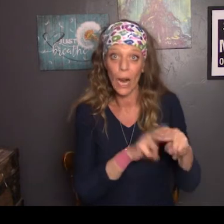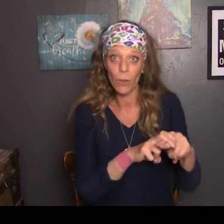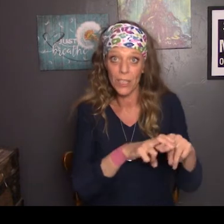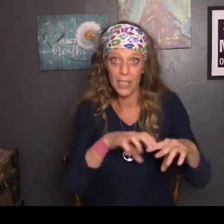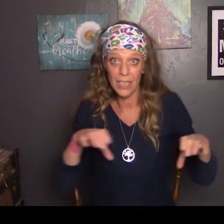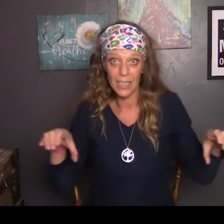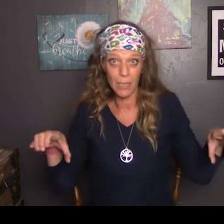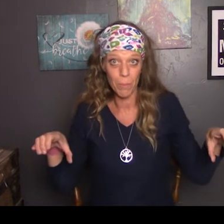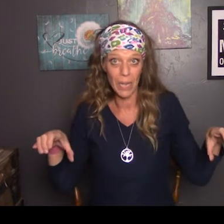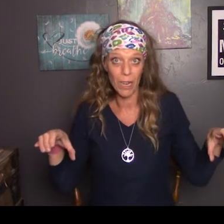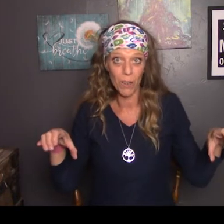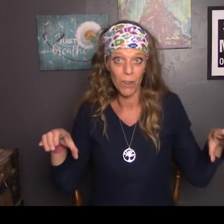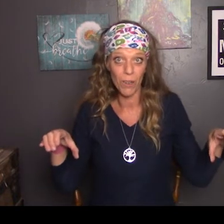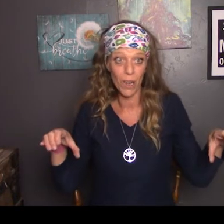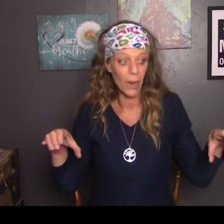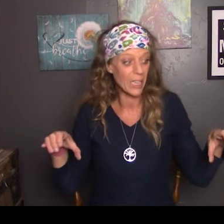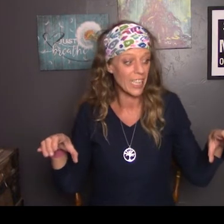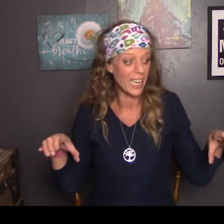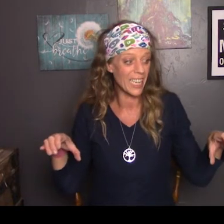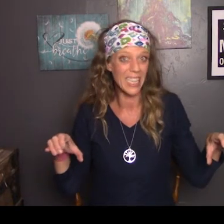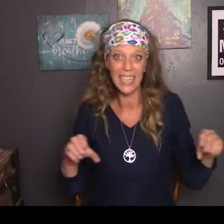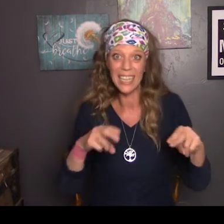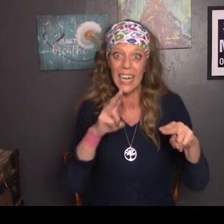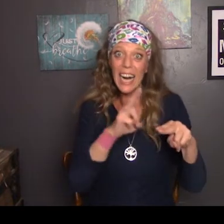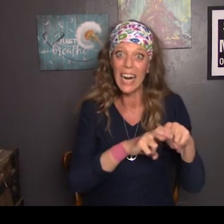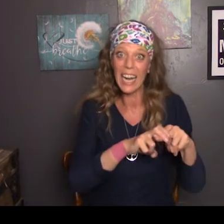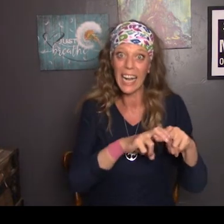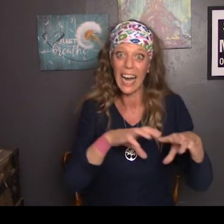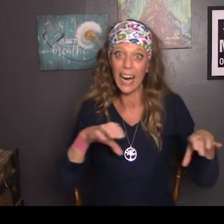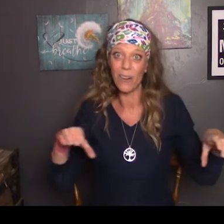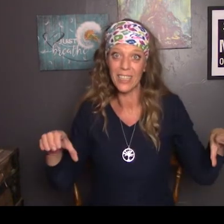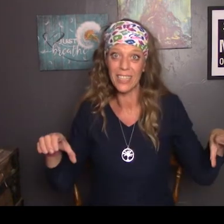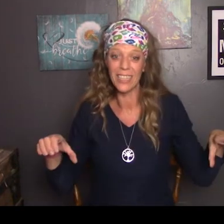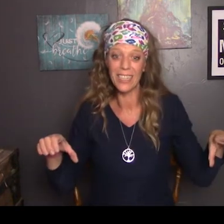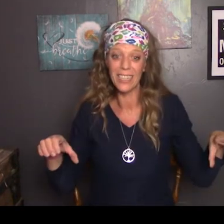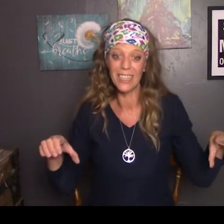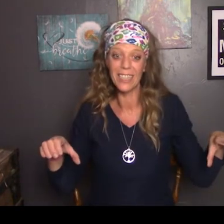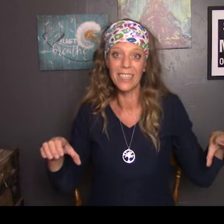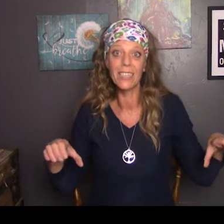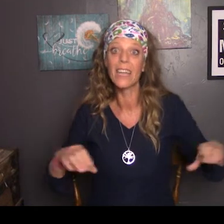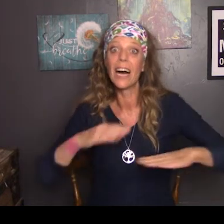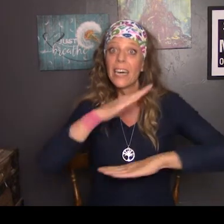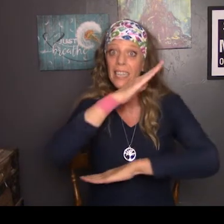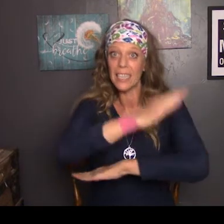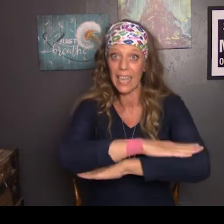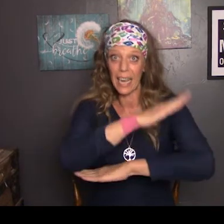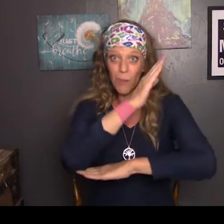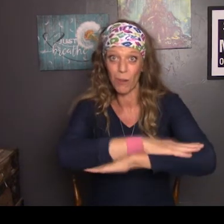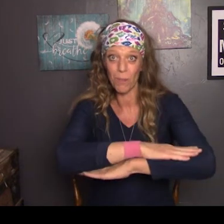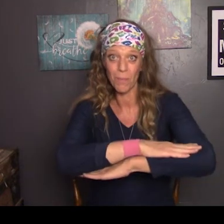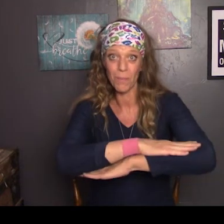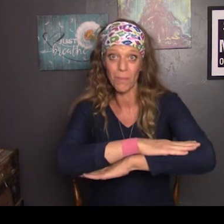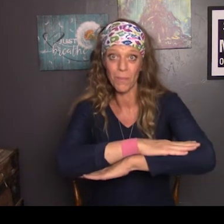couch is a big old long chair, couch, table,